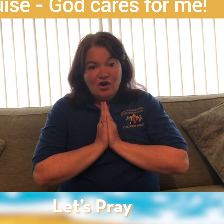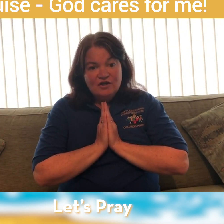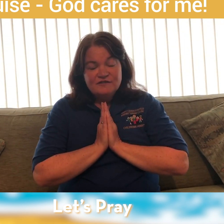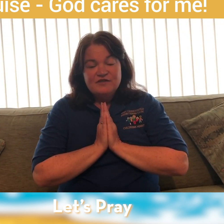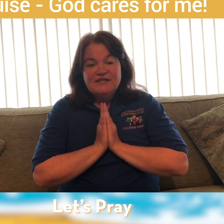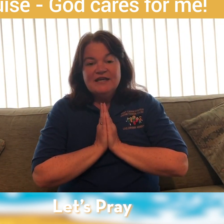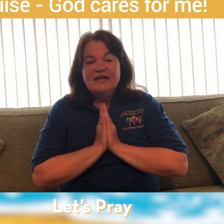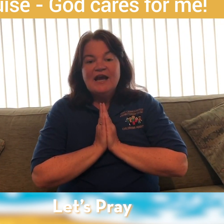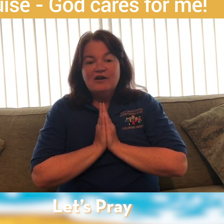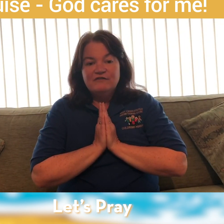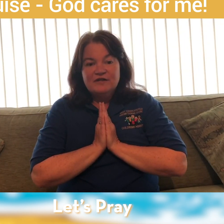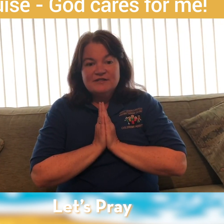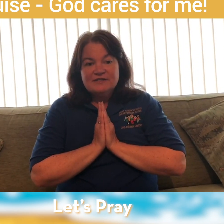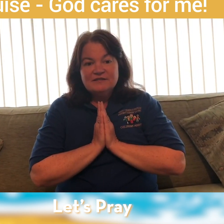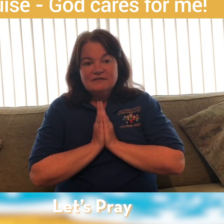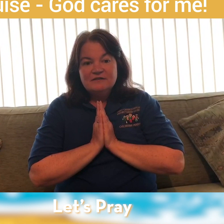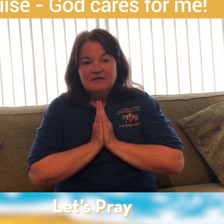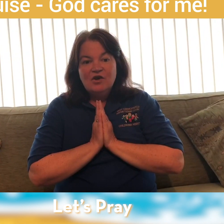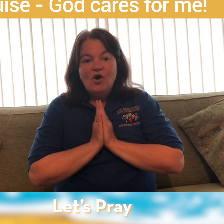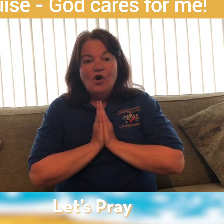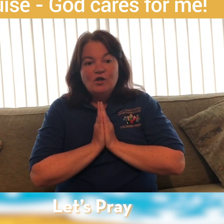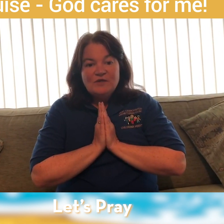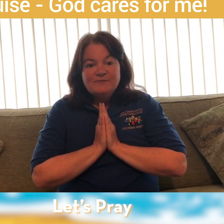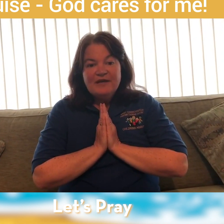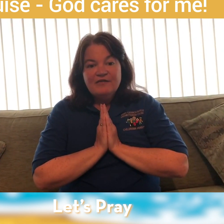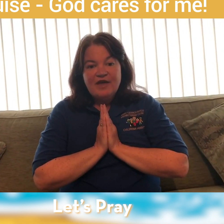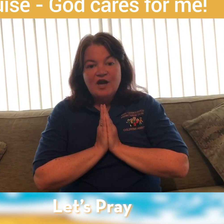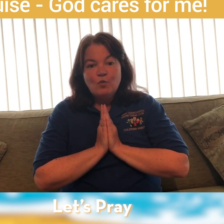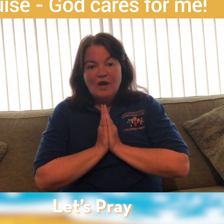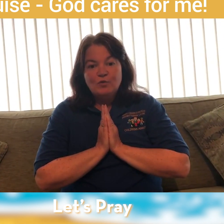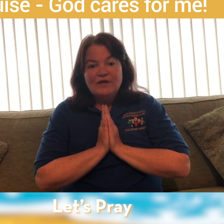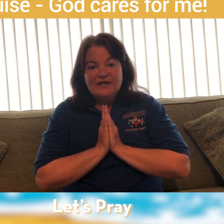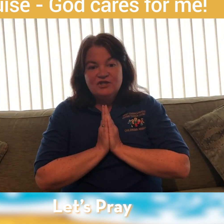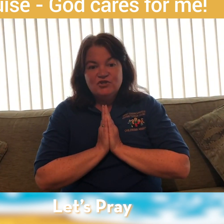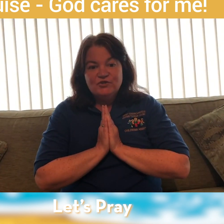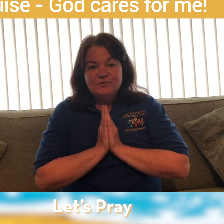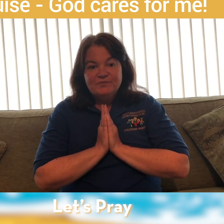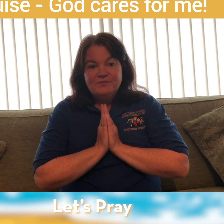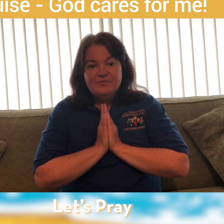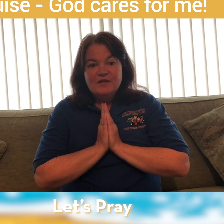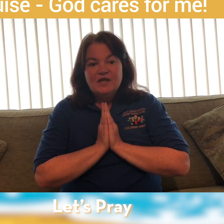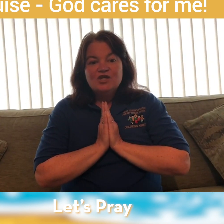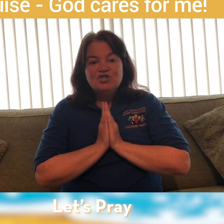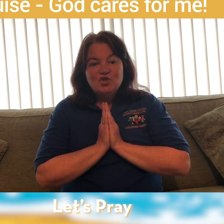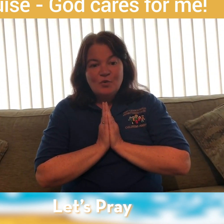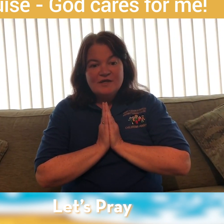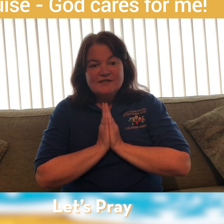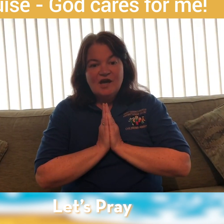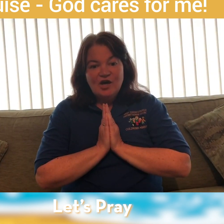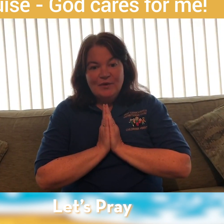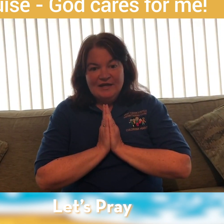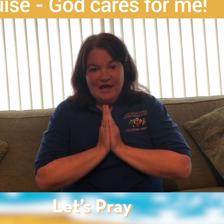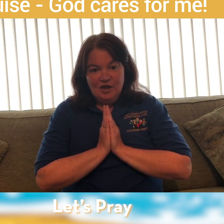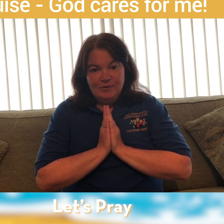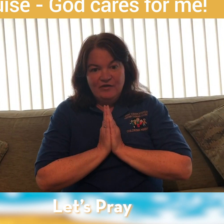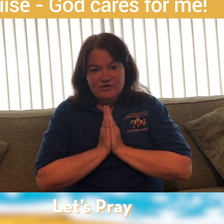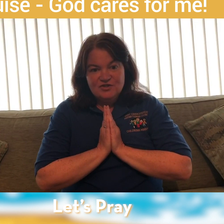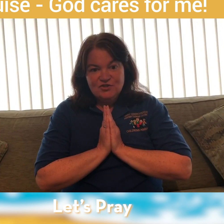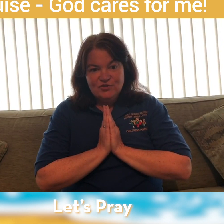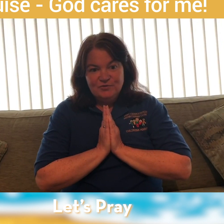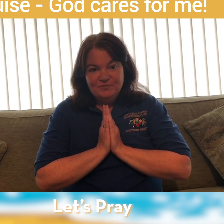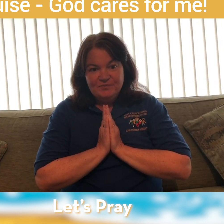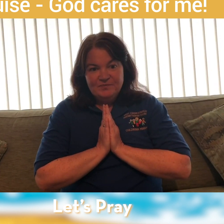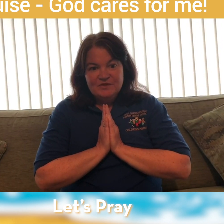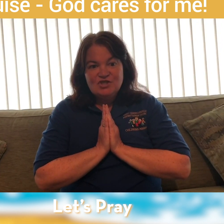Thank you, God, for taking care of us, always being there when we need you. Show us how we can help